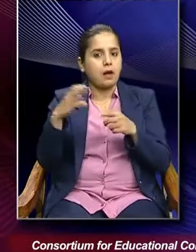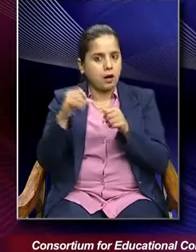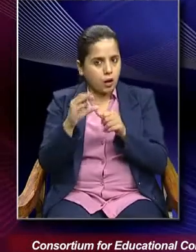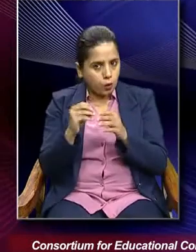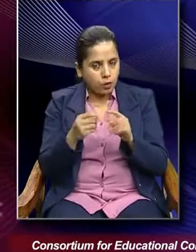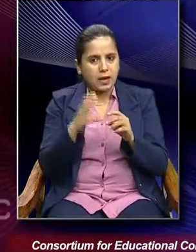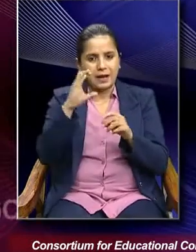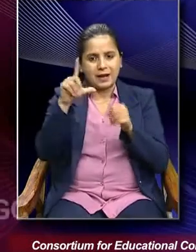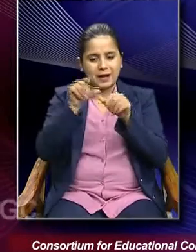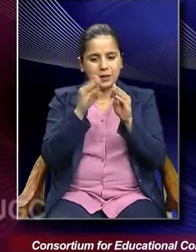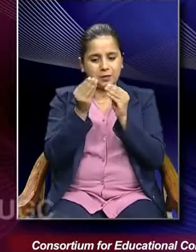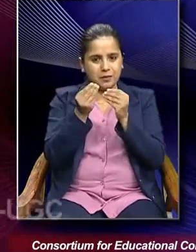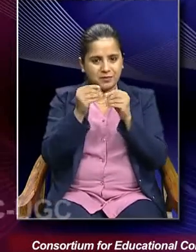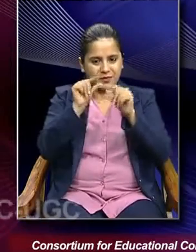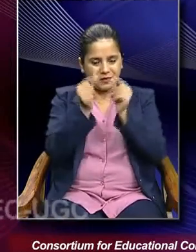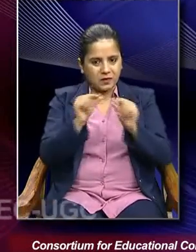clay, etc.